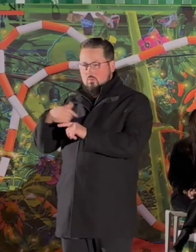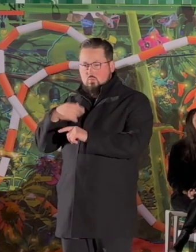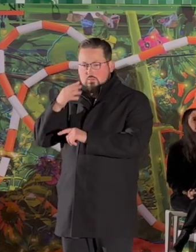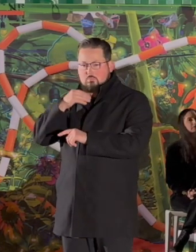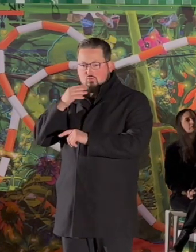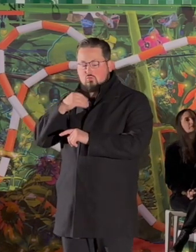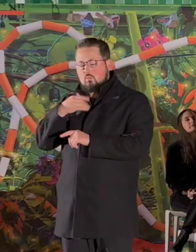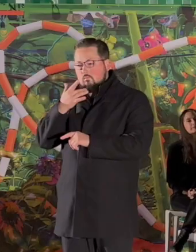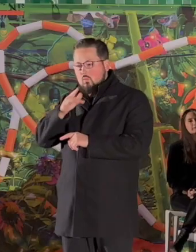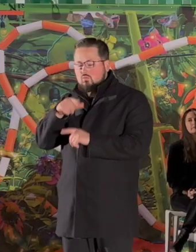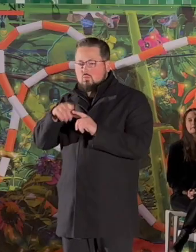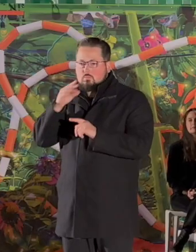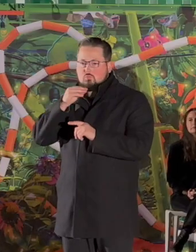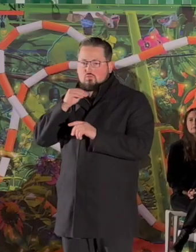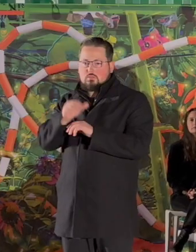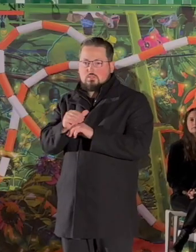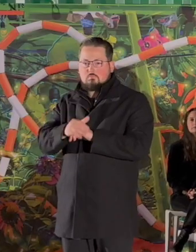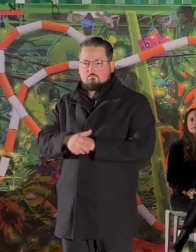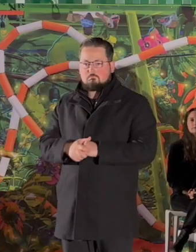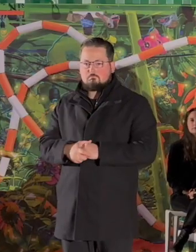or we're fortunate to experience tonight.